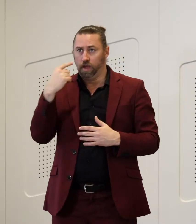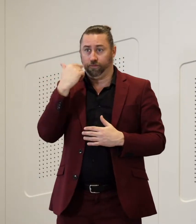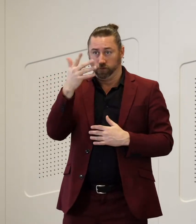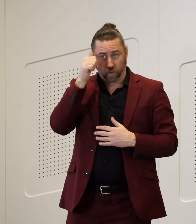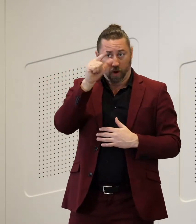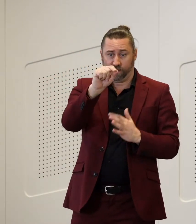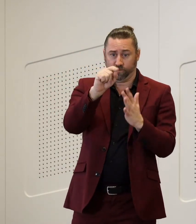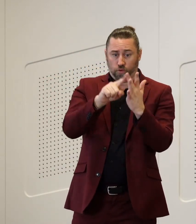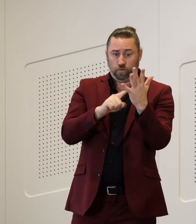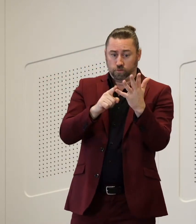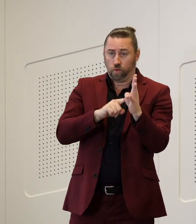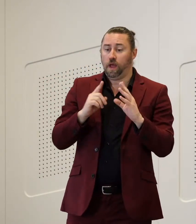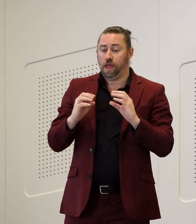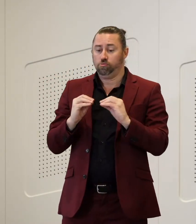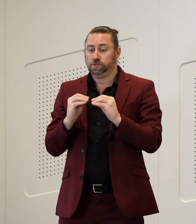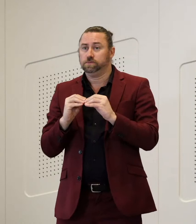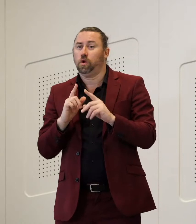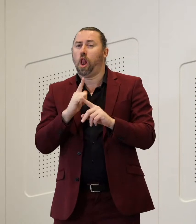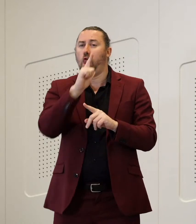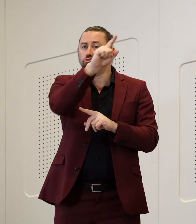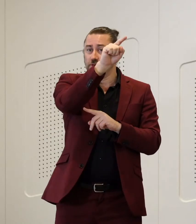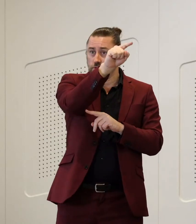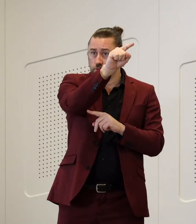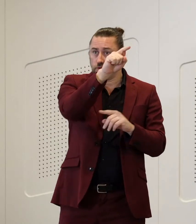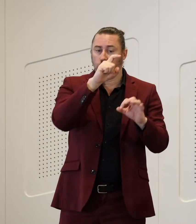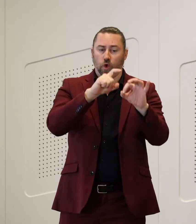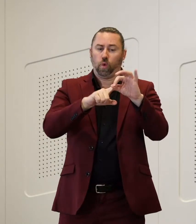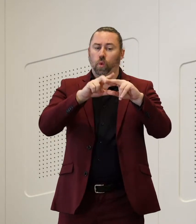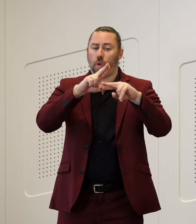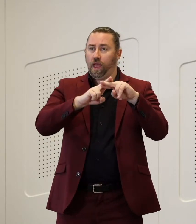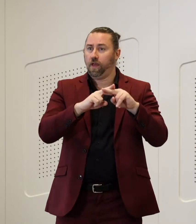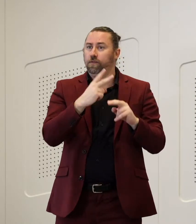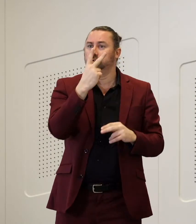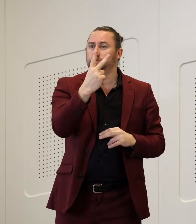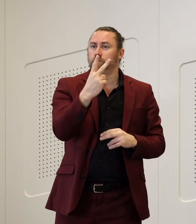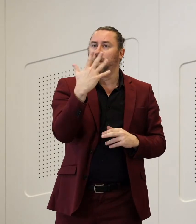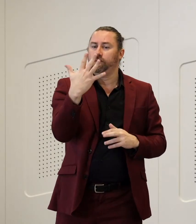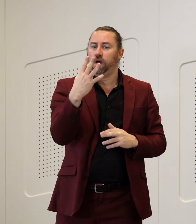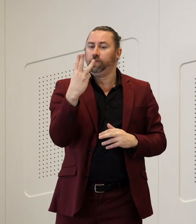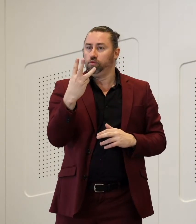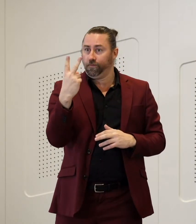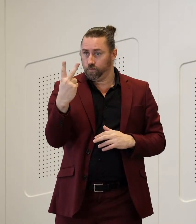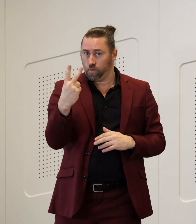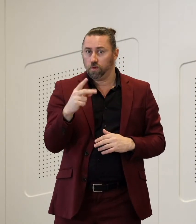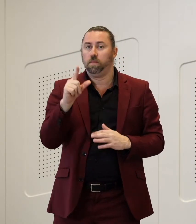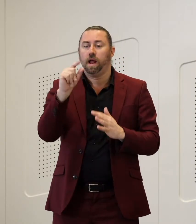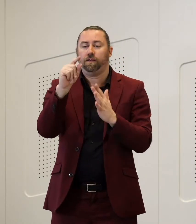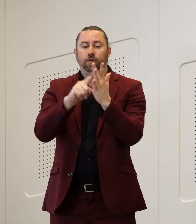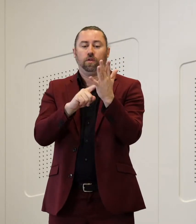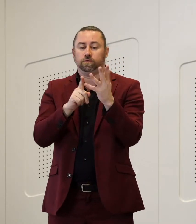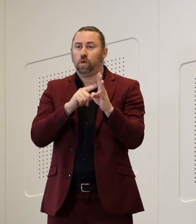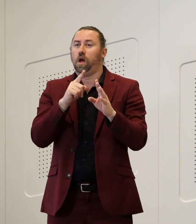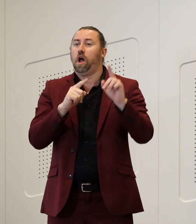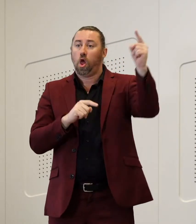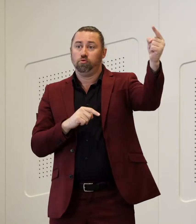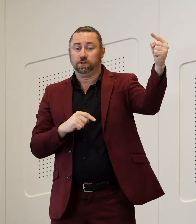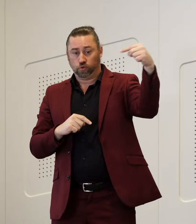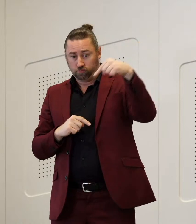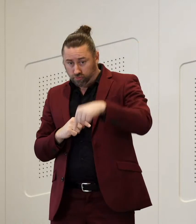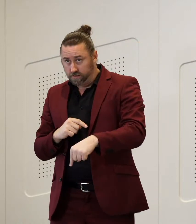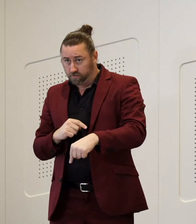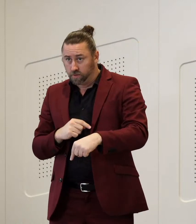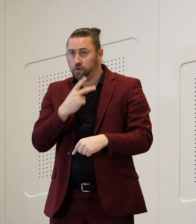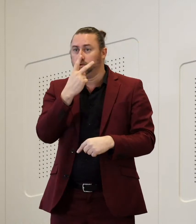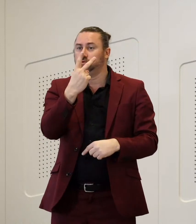the 11th of July, Brisbane Longreach, Qantas flight 2534. 11th of July, Longreach Brisbane, Qantas